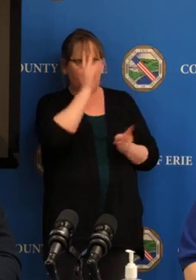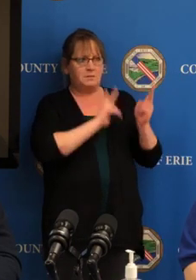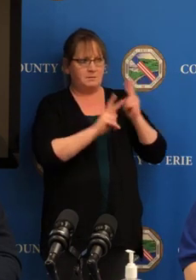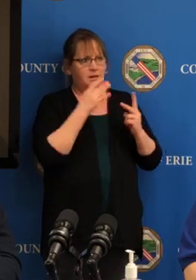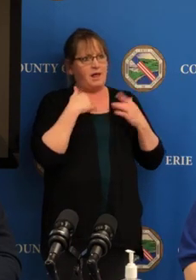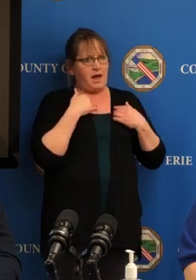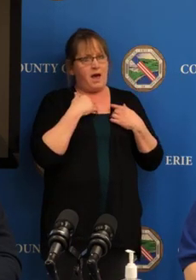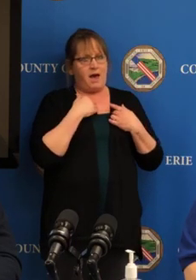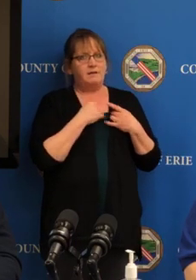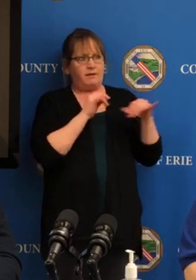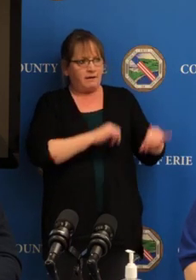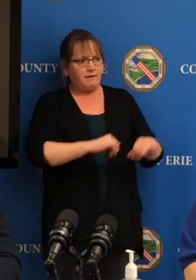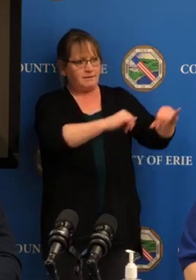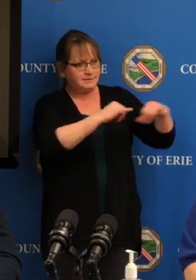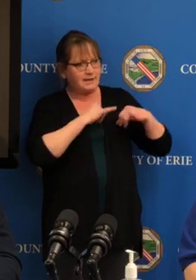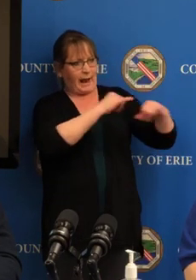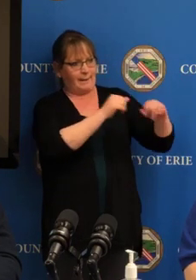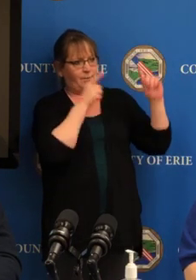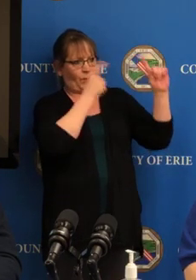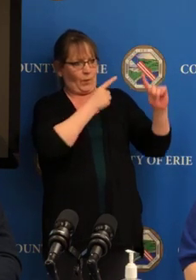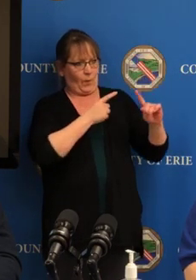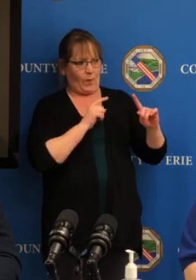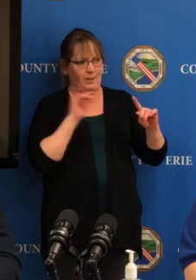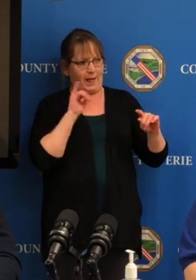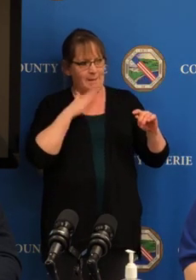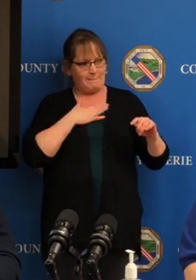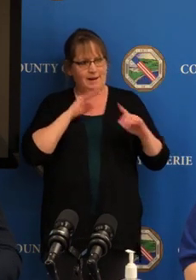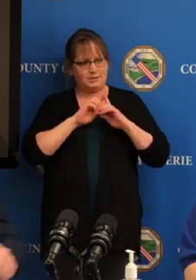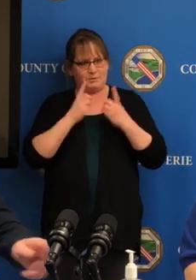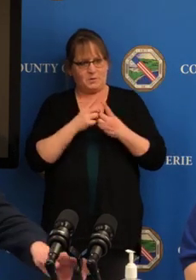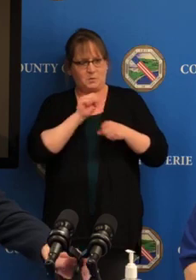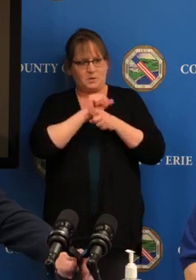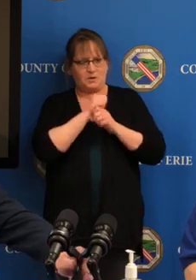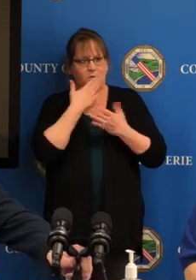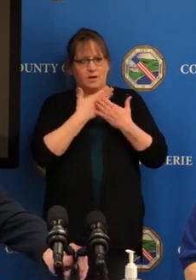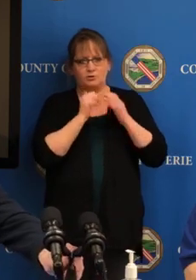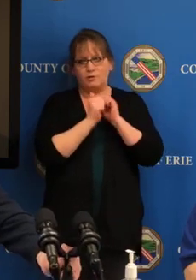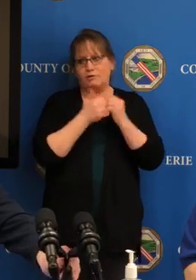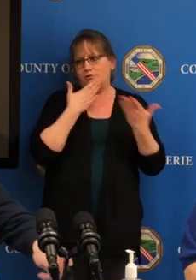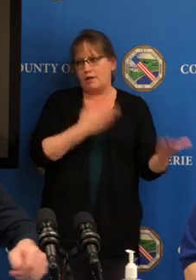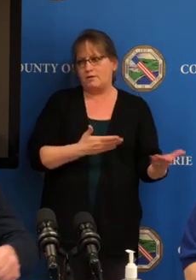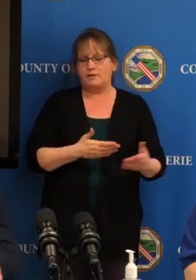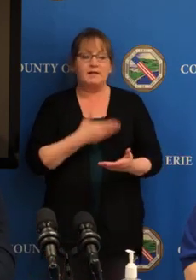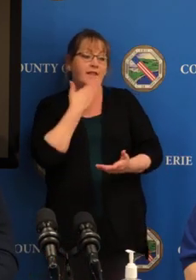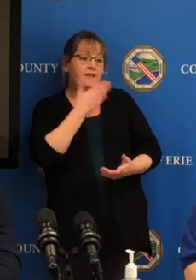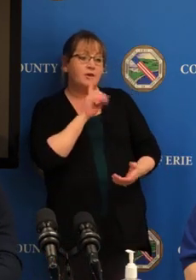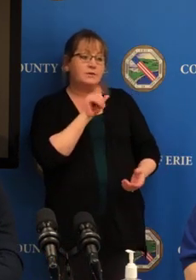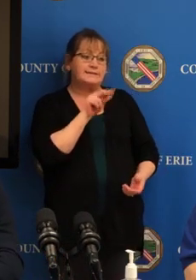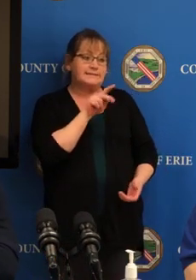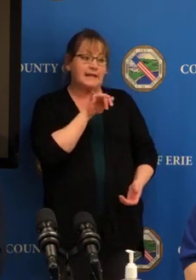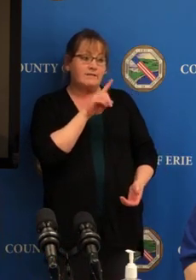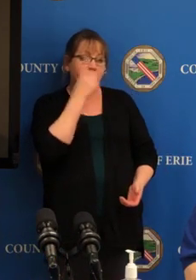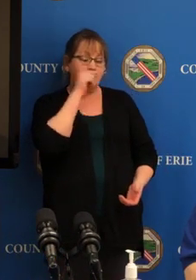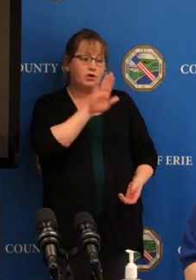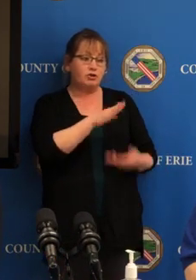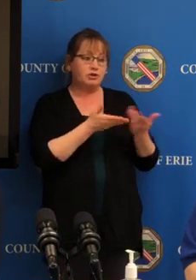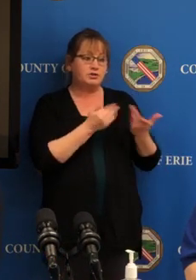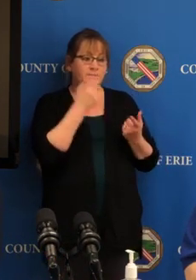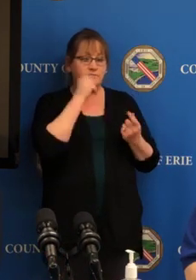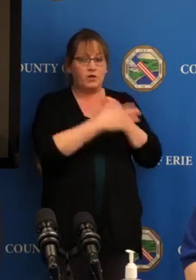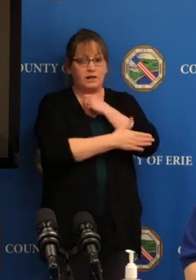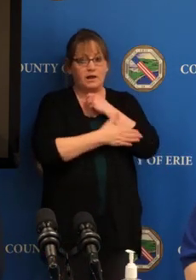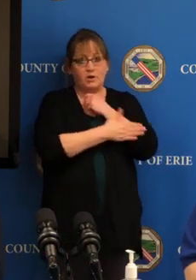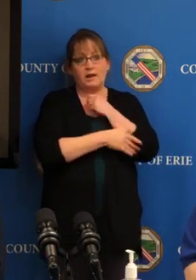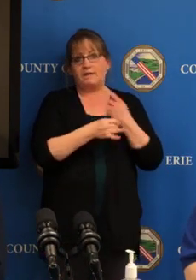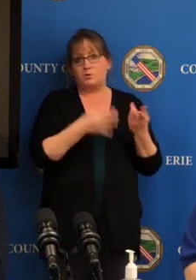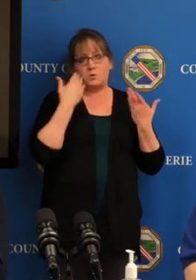common mission of my department, that we're all working well together. Thank you. Thank you, David. Thank you for your service to the county. And for those of you who